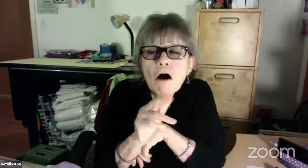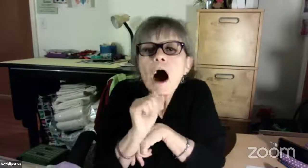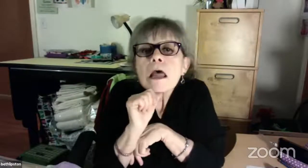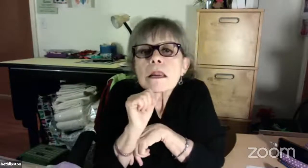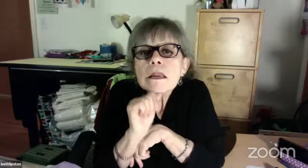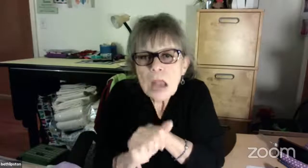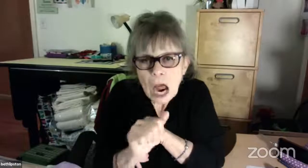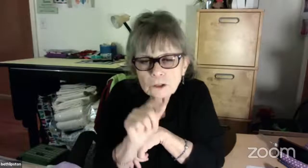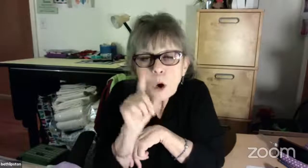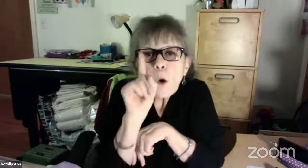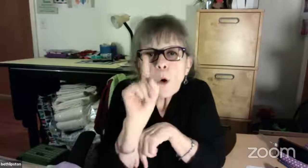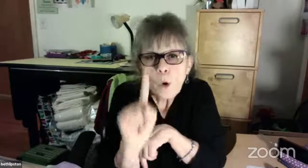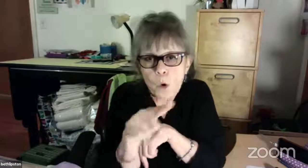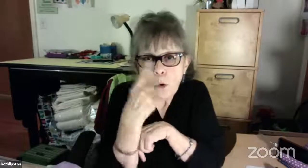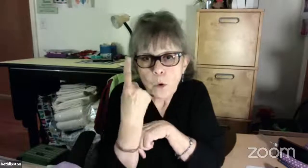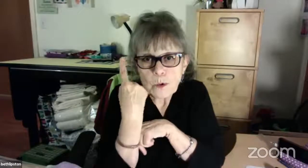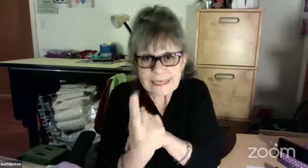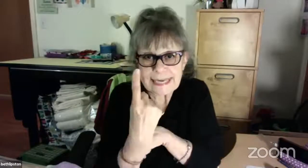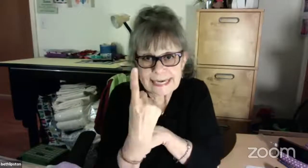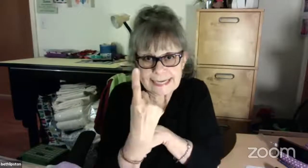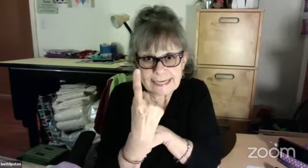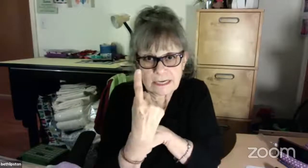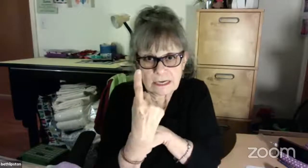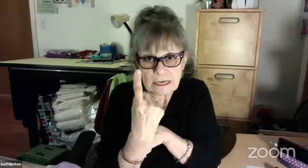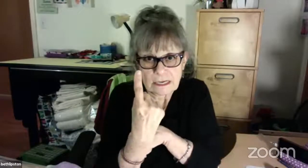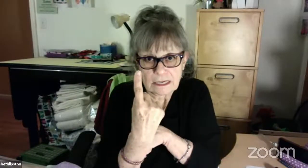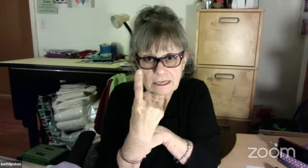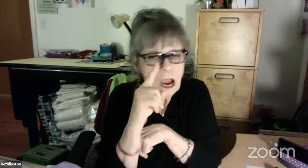you are not the only one.